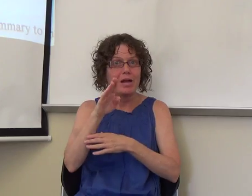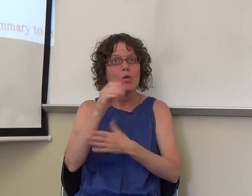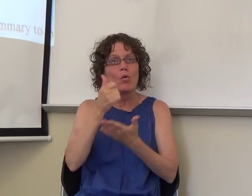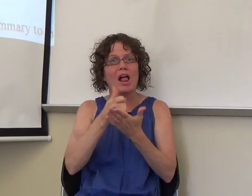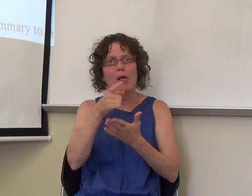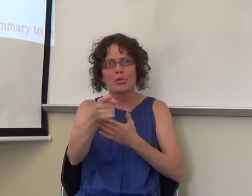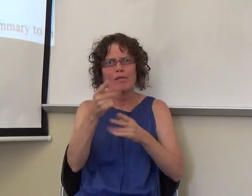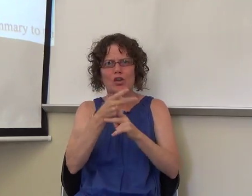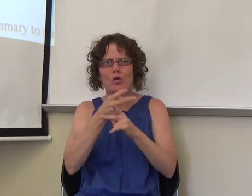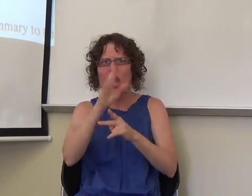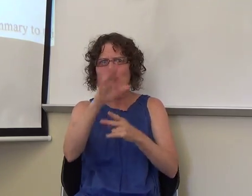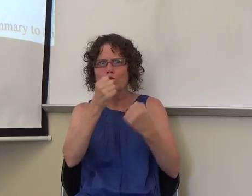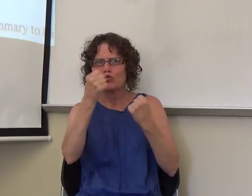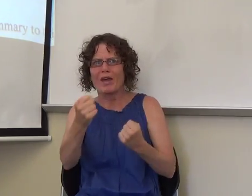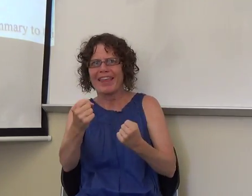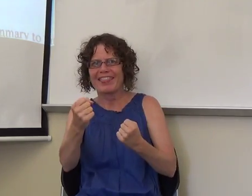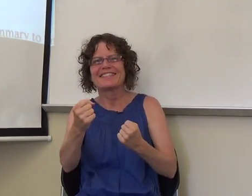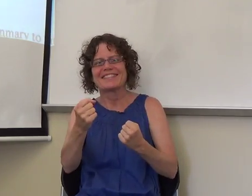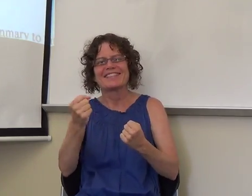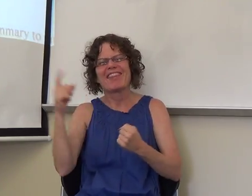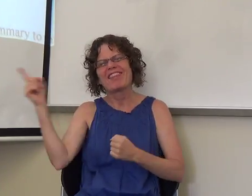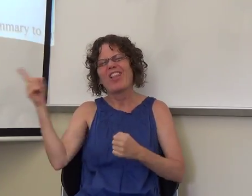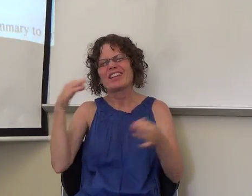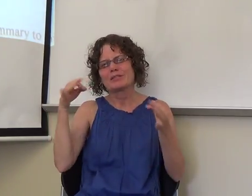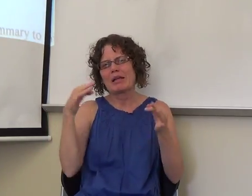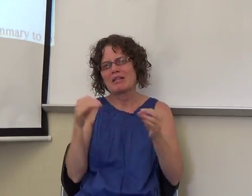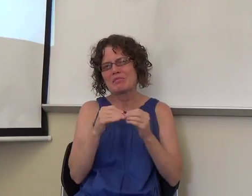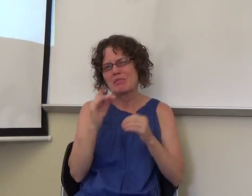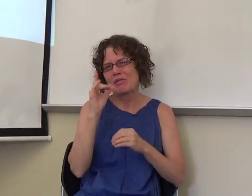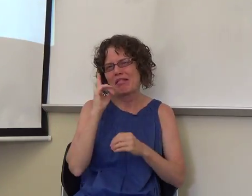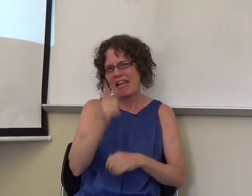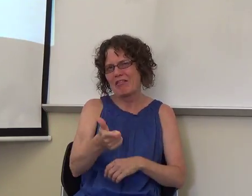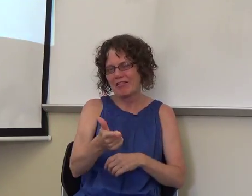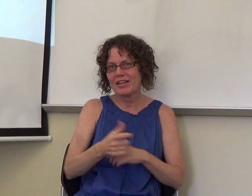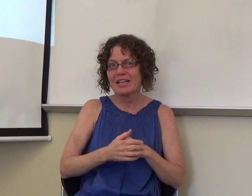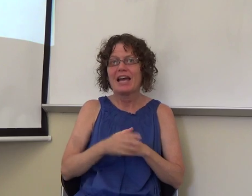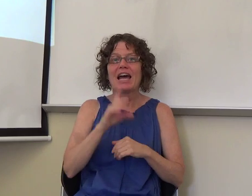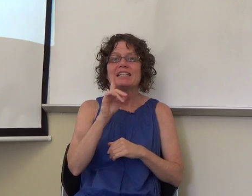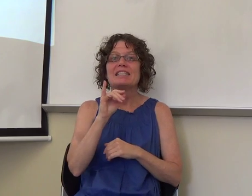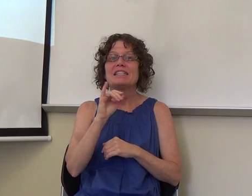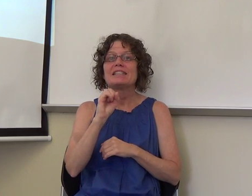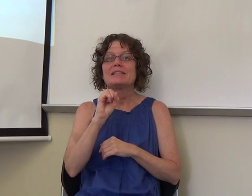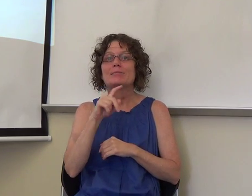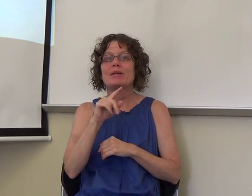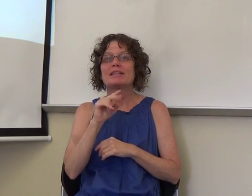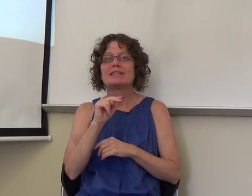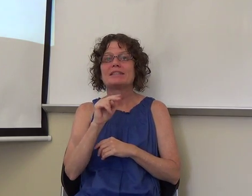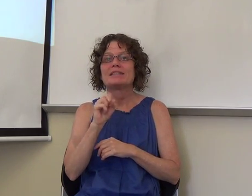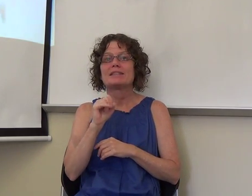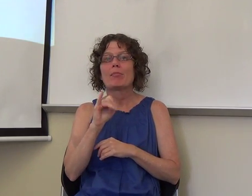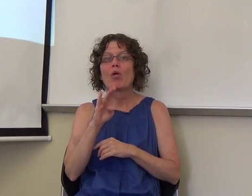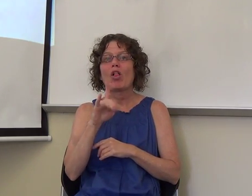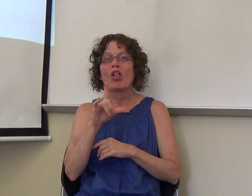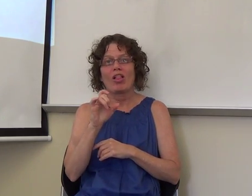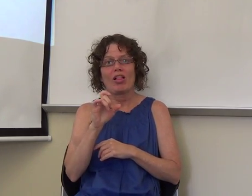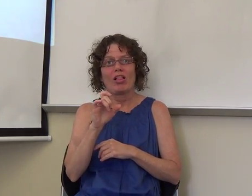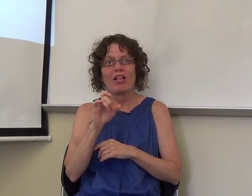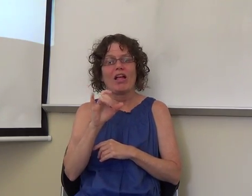And Paula Norton will explain all that. Okay, so dispensable, this goes back to the work you're going to do coming up.